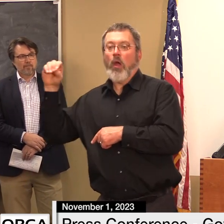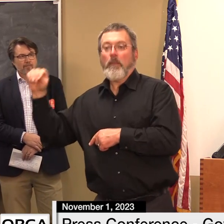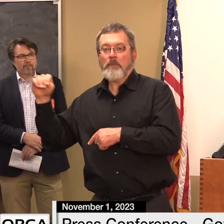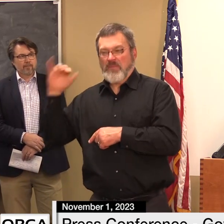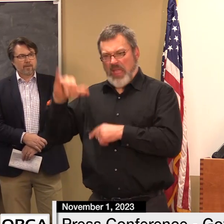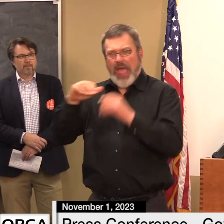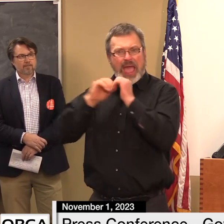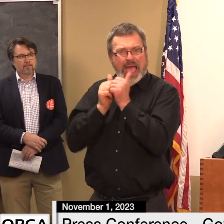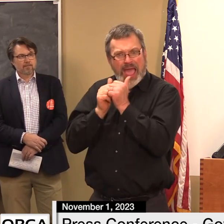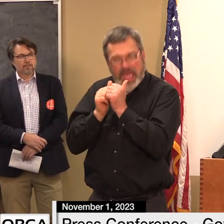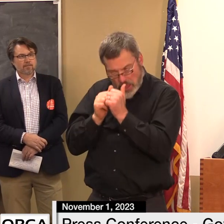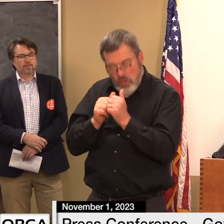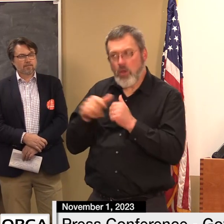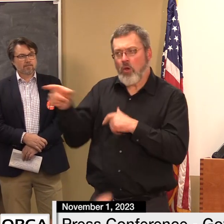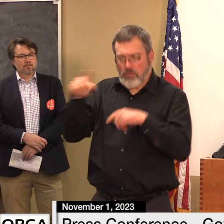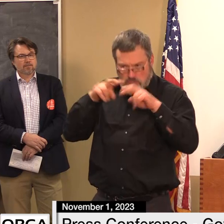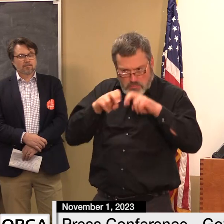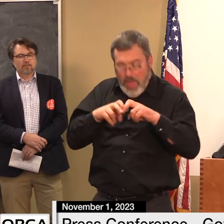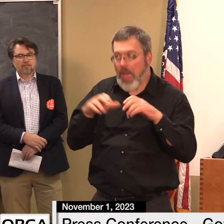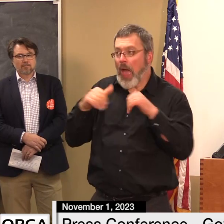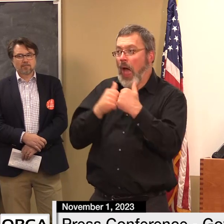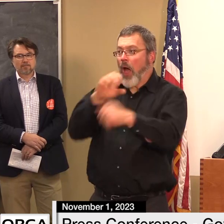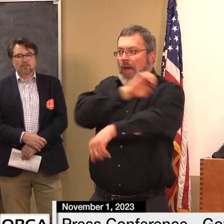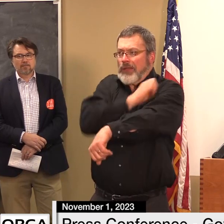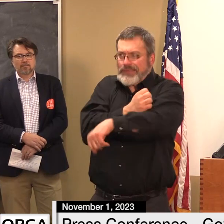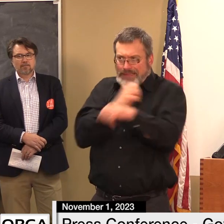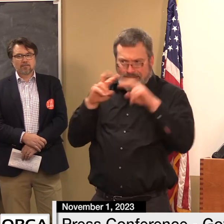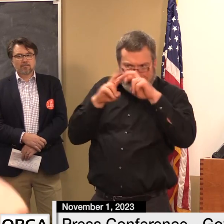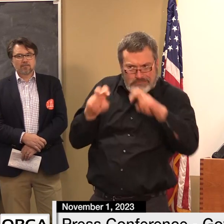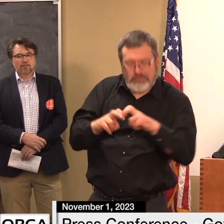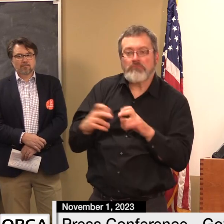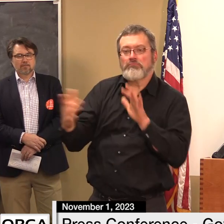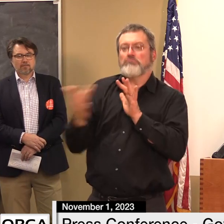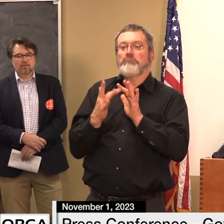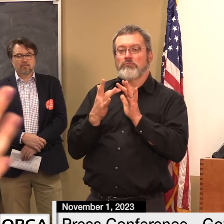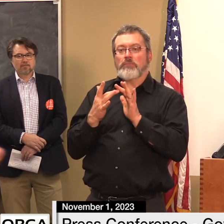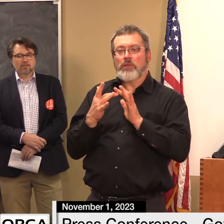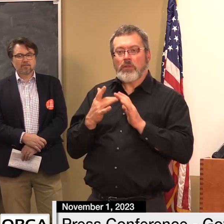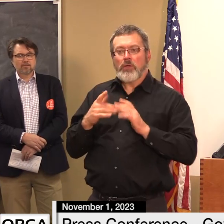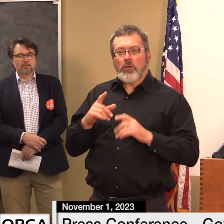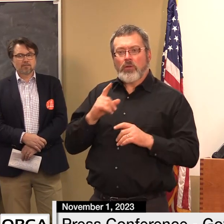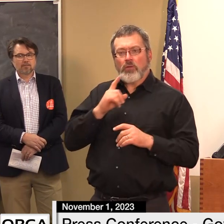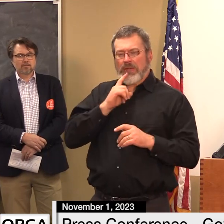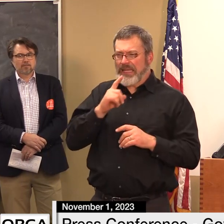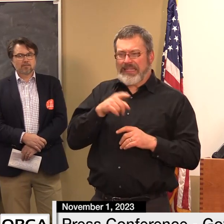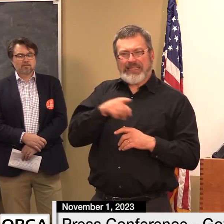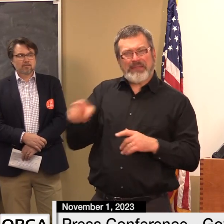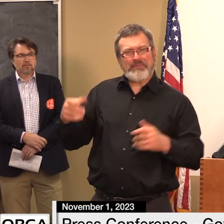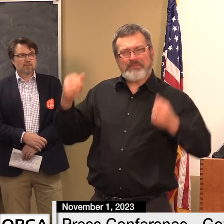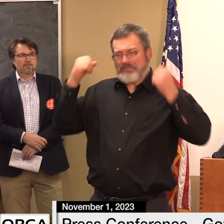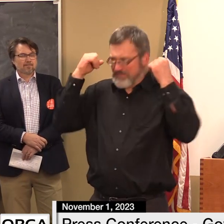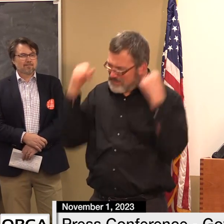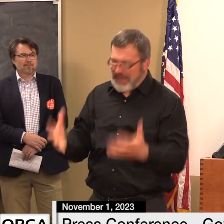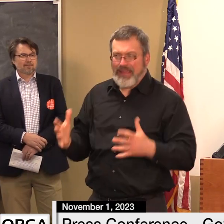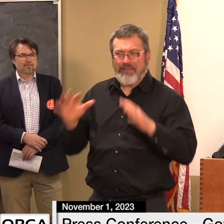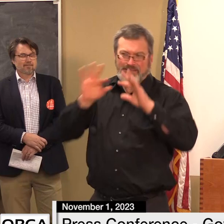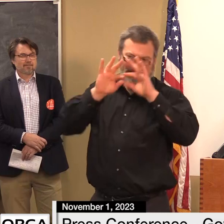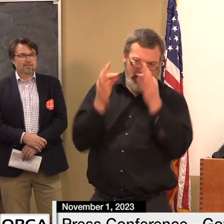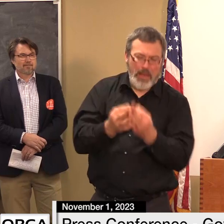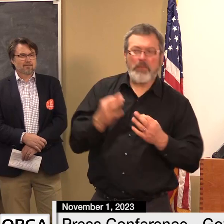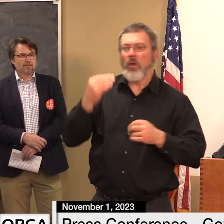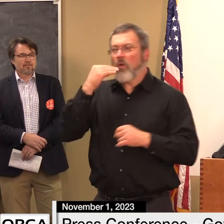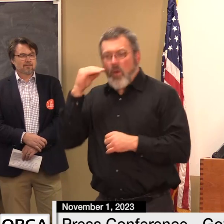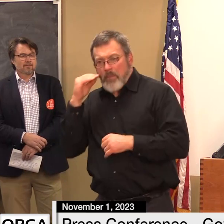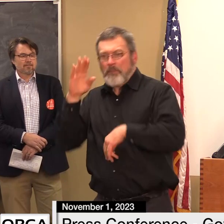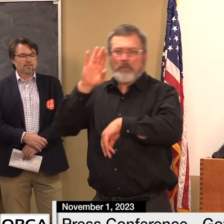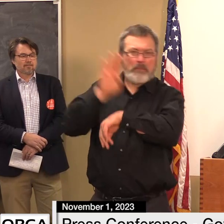on our website. In closing, too many Vermont families and businesses were affected by the July floods, and our heart goes